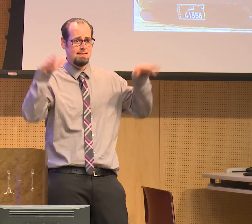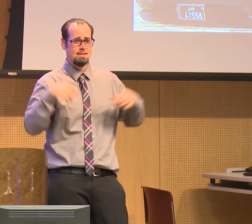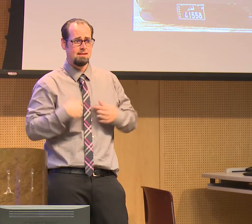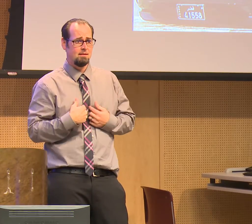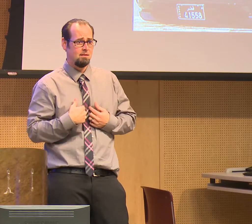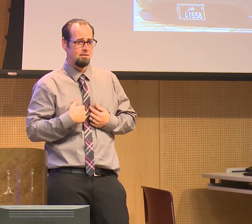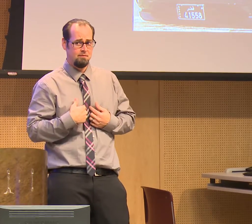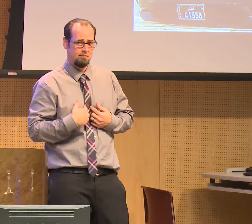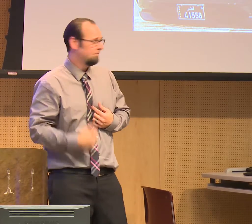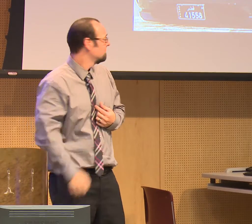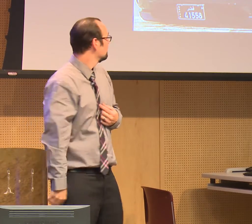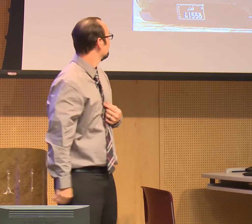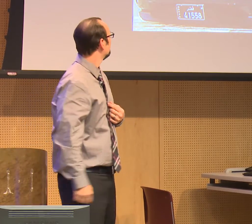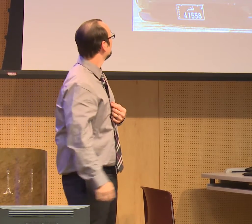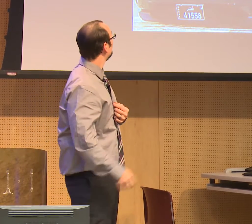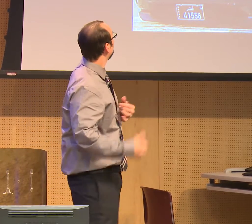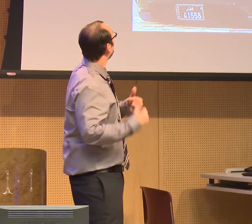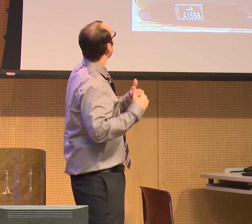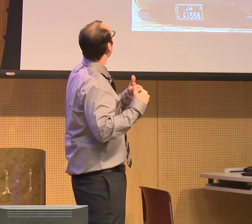That's who I am as I grew up.